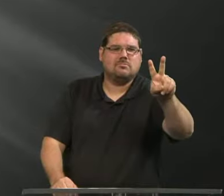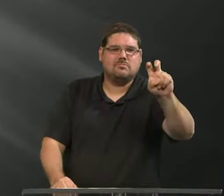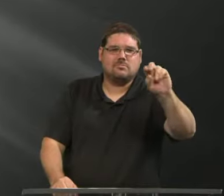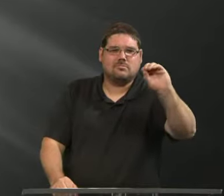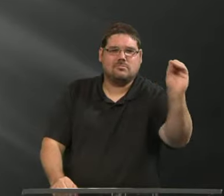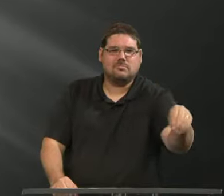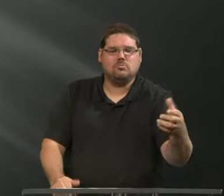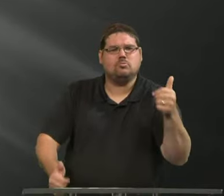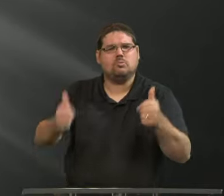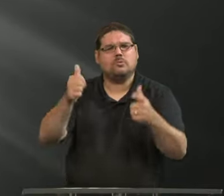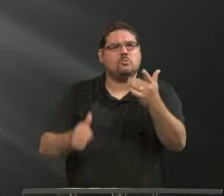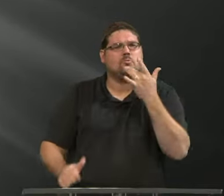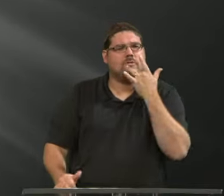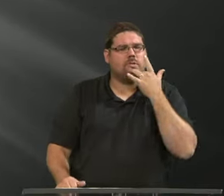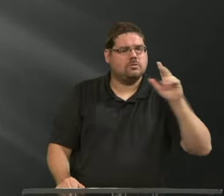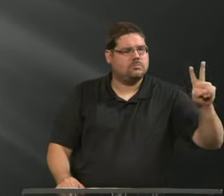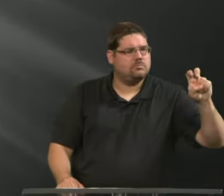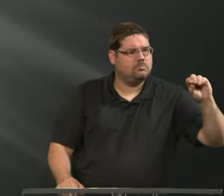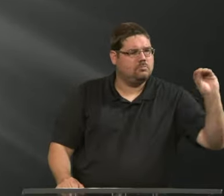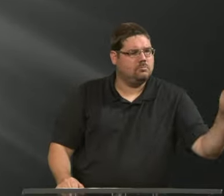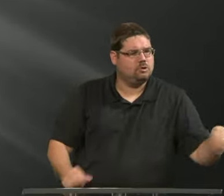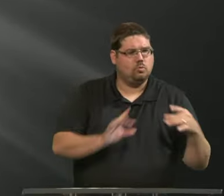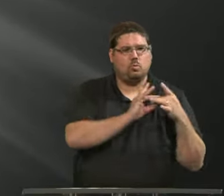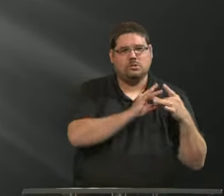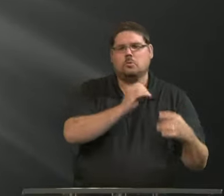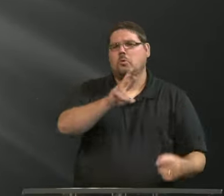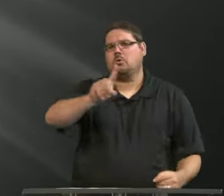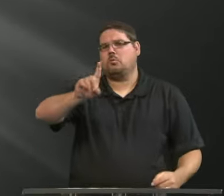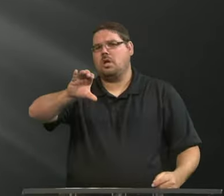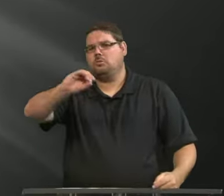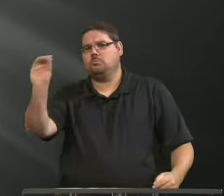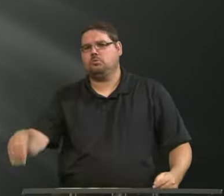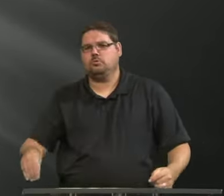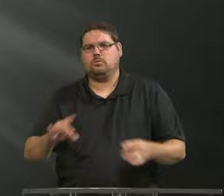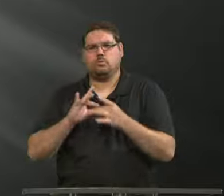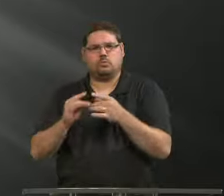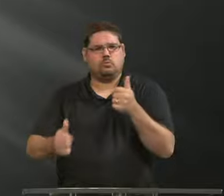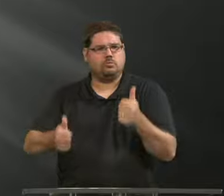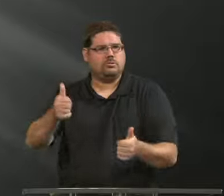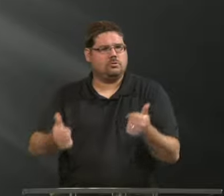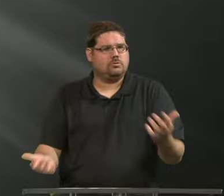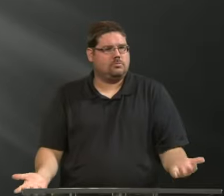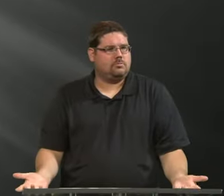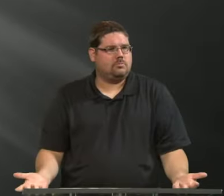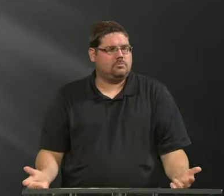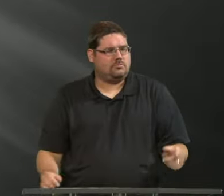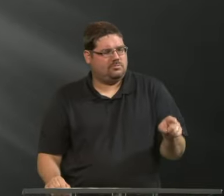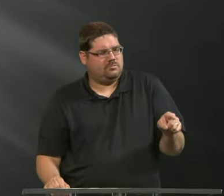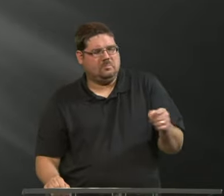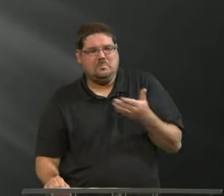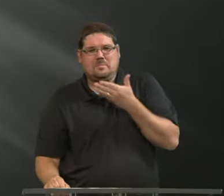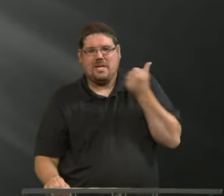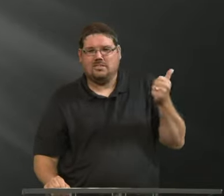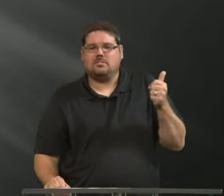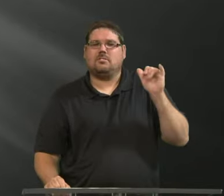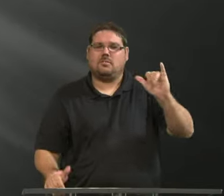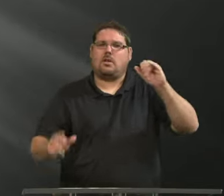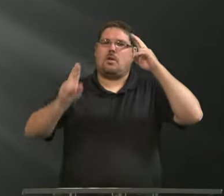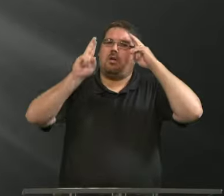her husband 100%. Then you have a 200% marriage. So which is better, 100% or 200% marriage? Well,